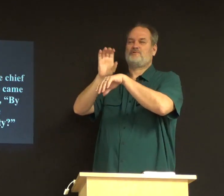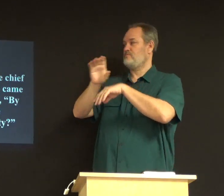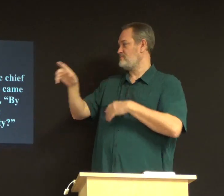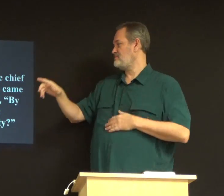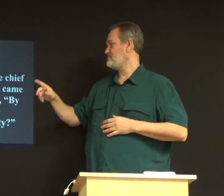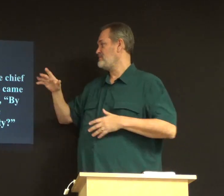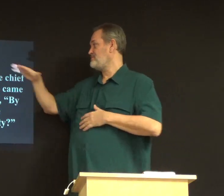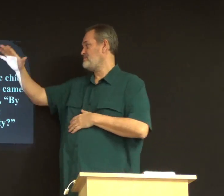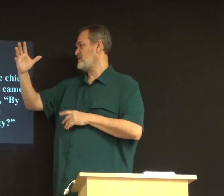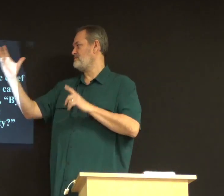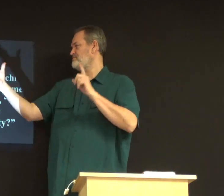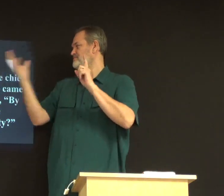leaders,